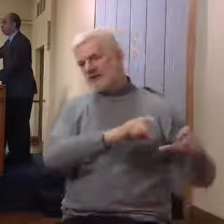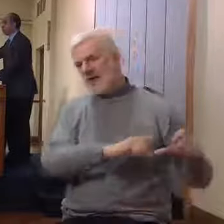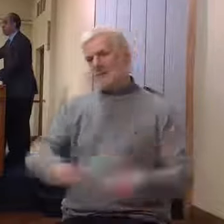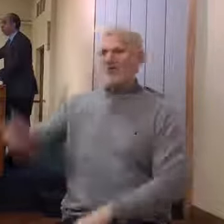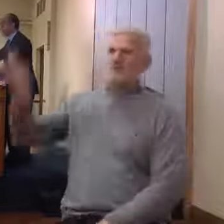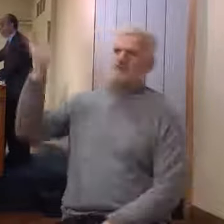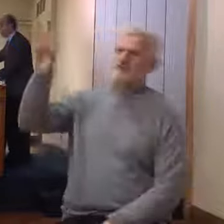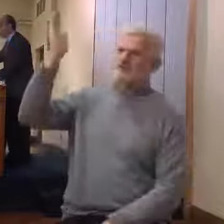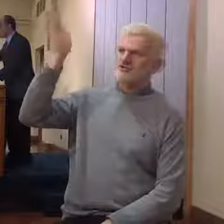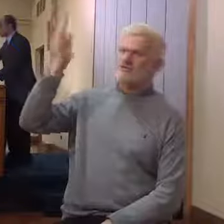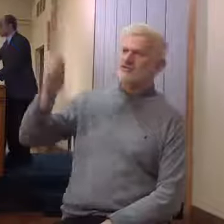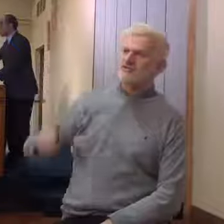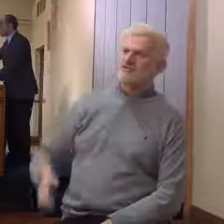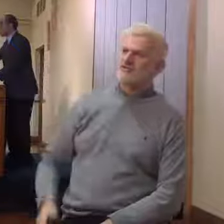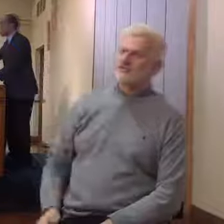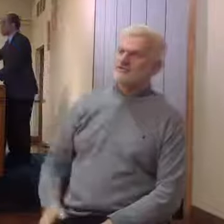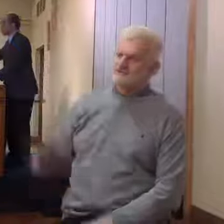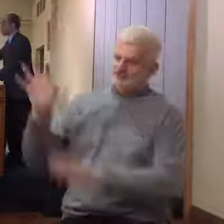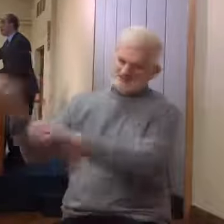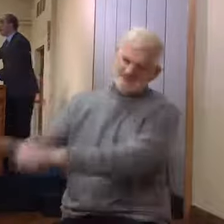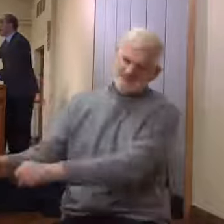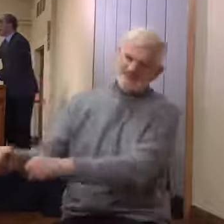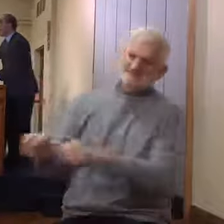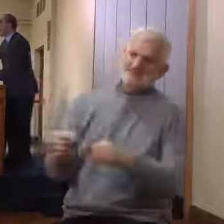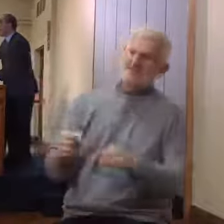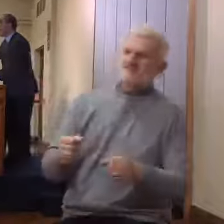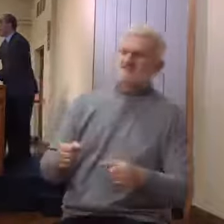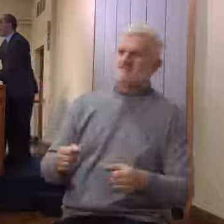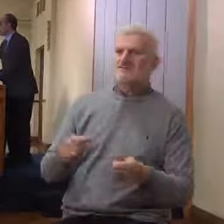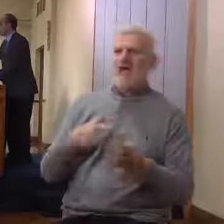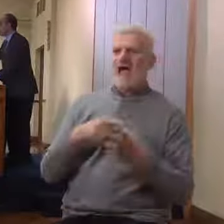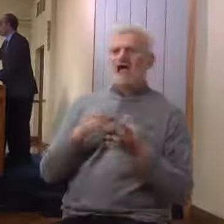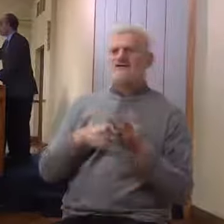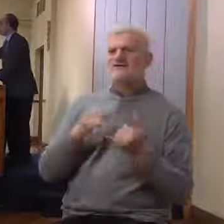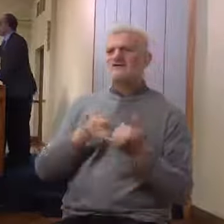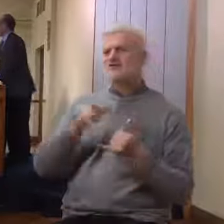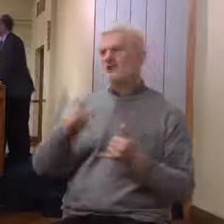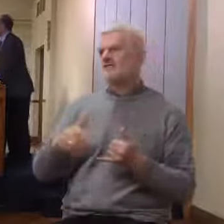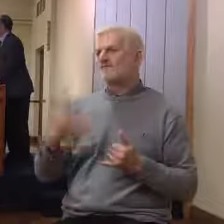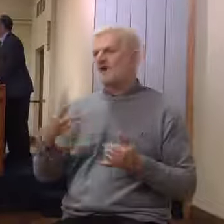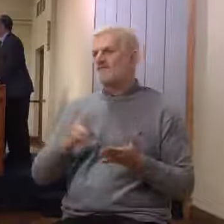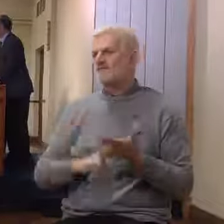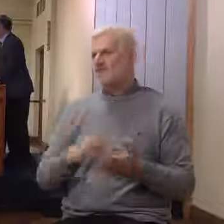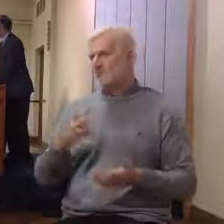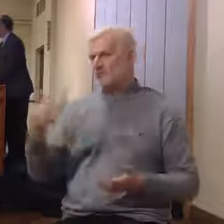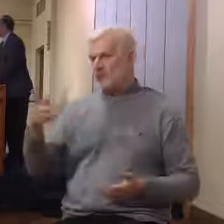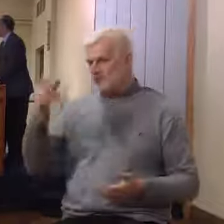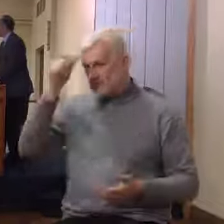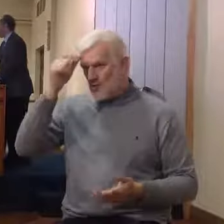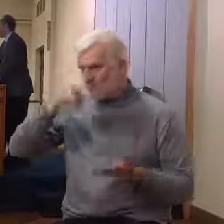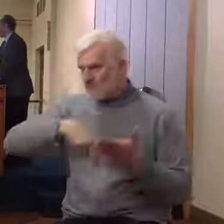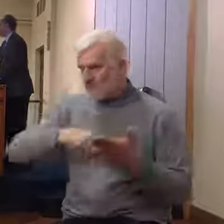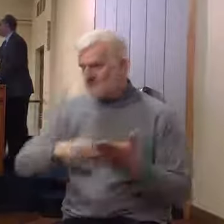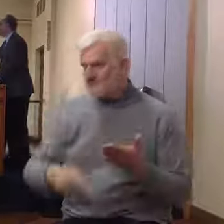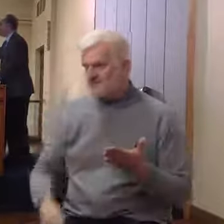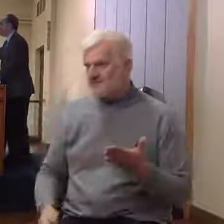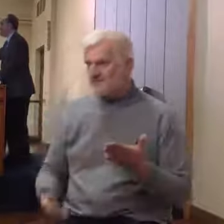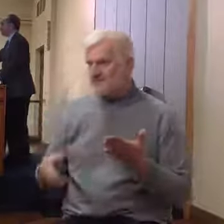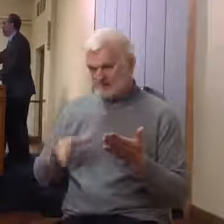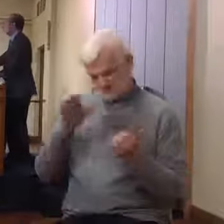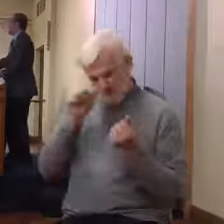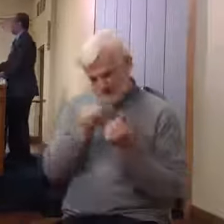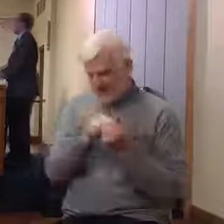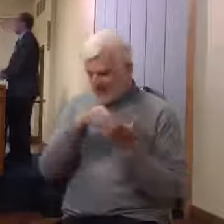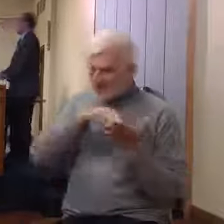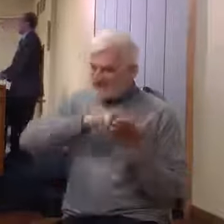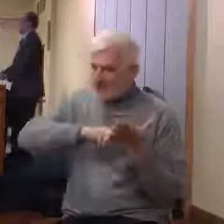Lord, to be stopped again, in Acts chapter 5, verse 29, you know that there's many of us have memorized that verse.